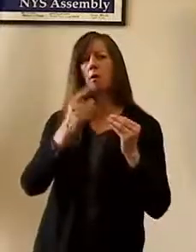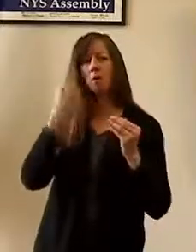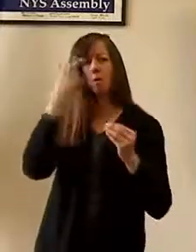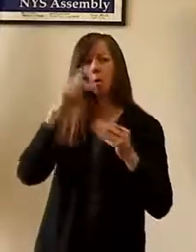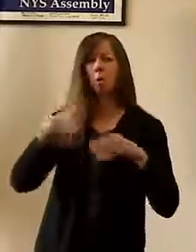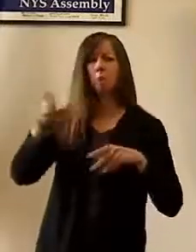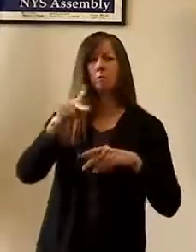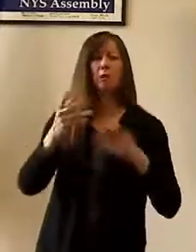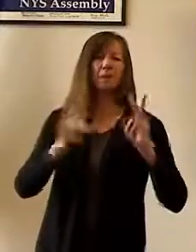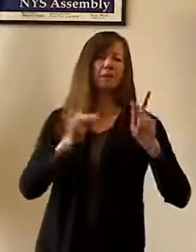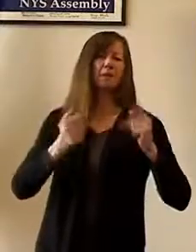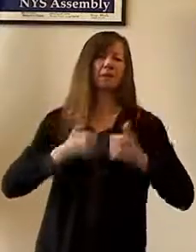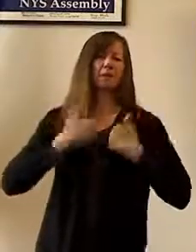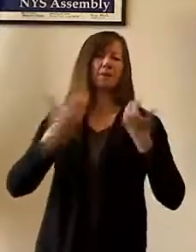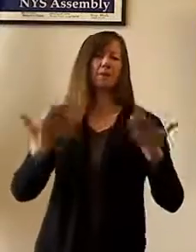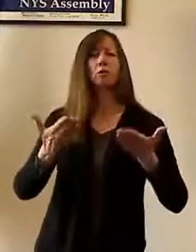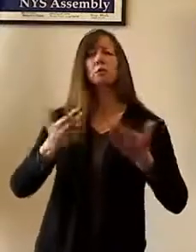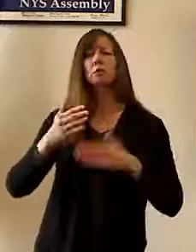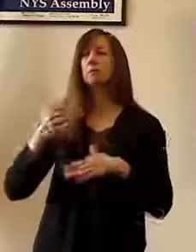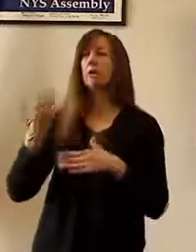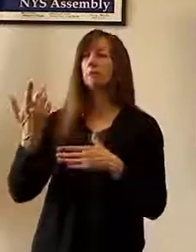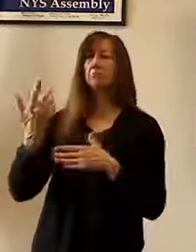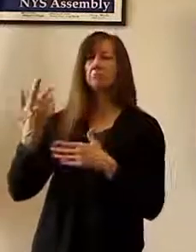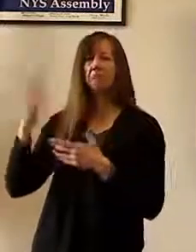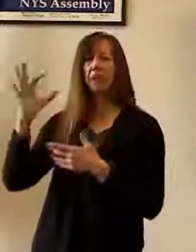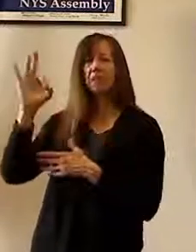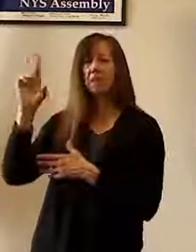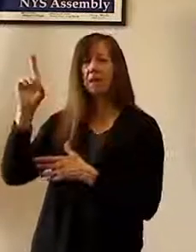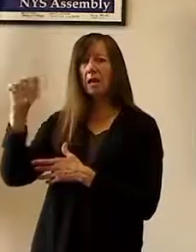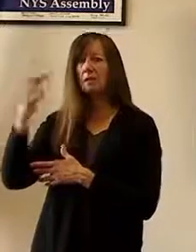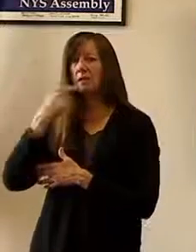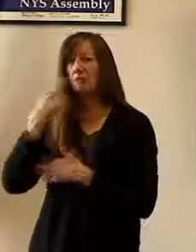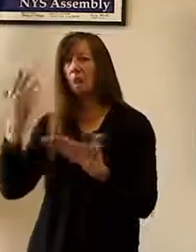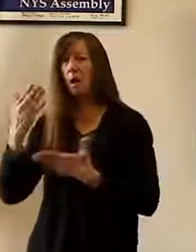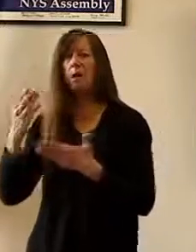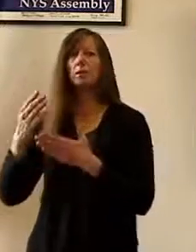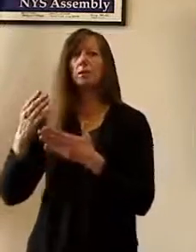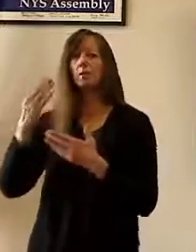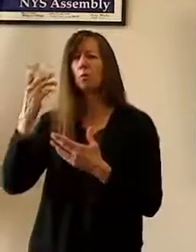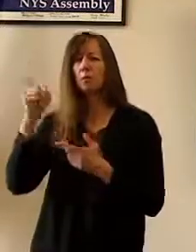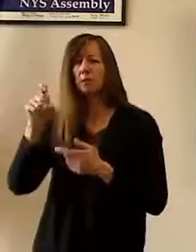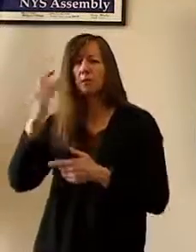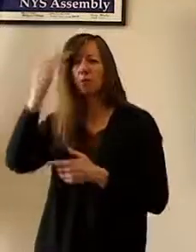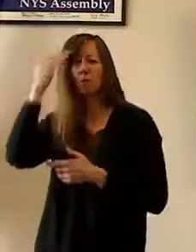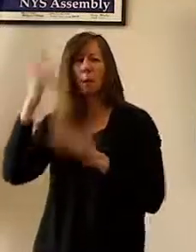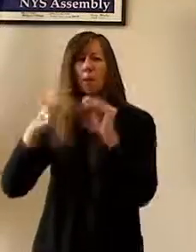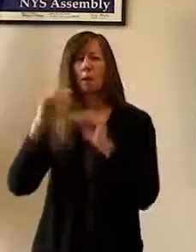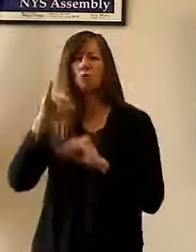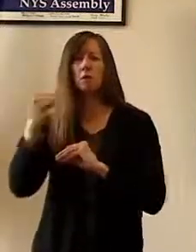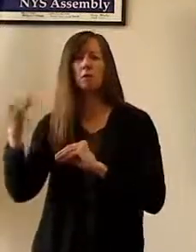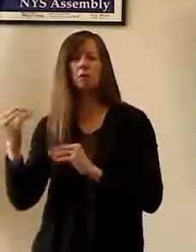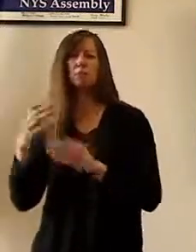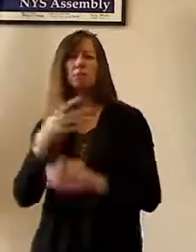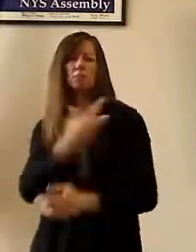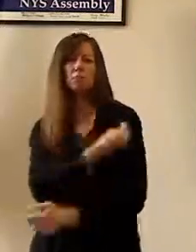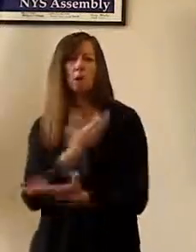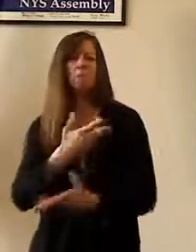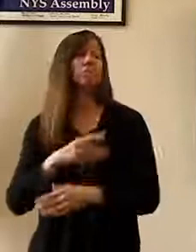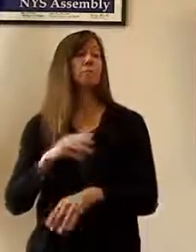what we should know about the Johnson & Johnson vaccine? Sure. Thank you for having me today.